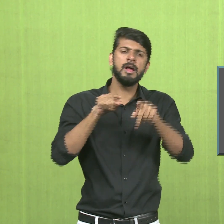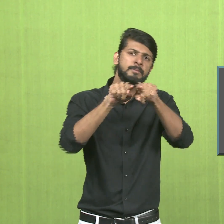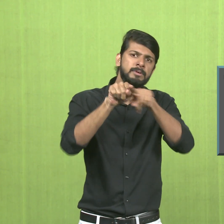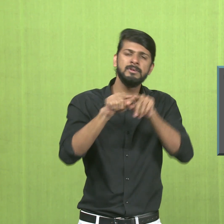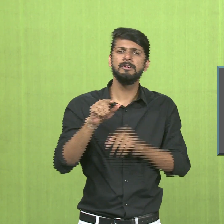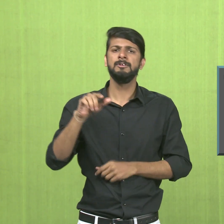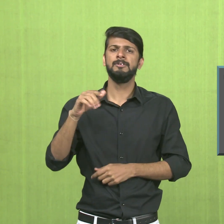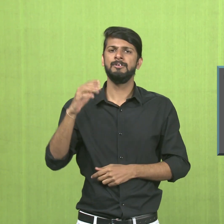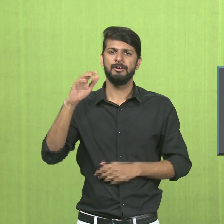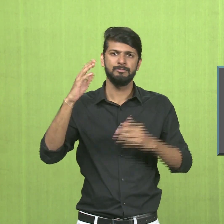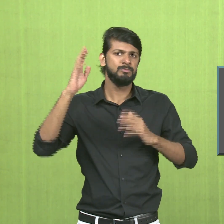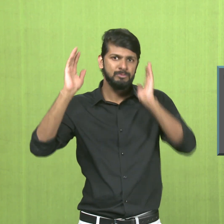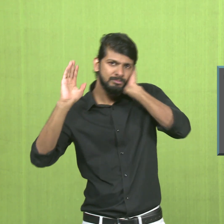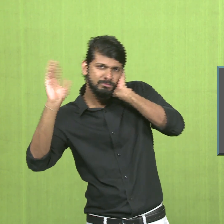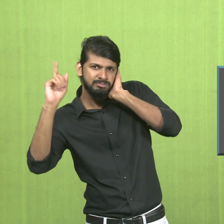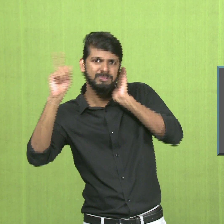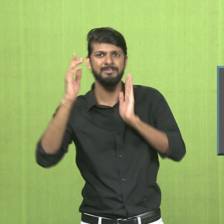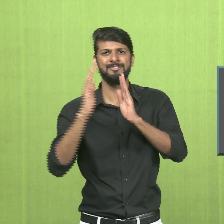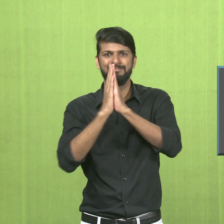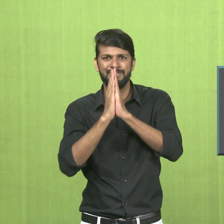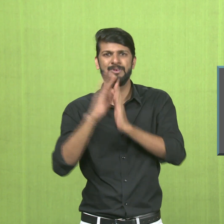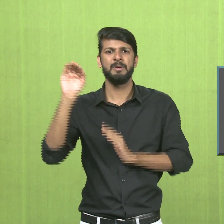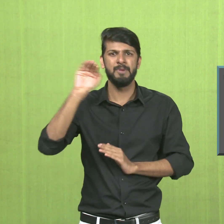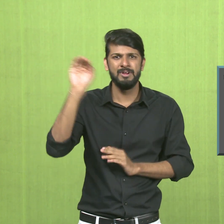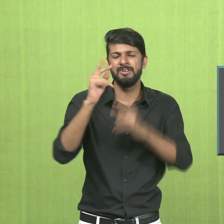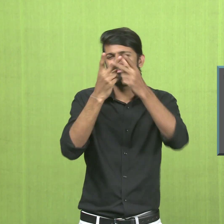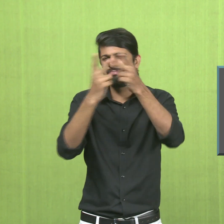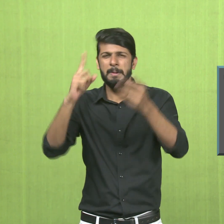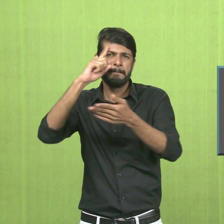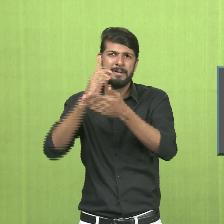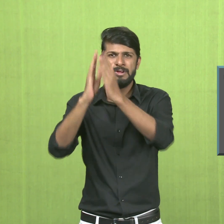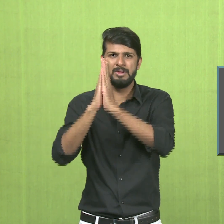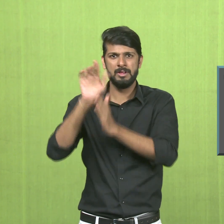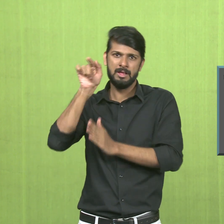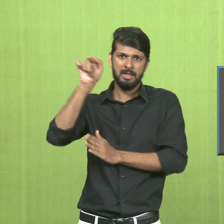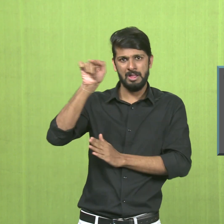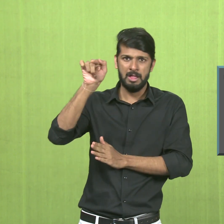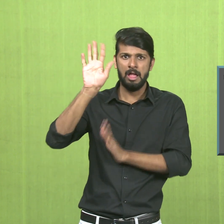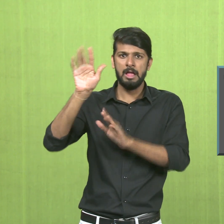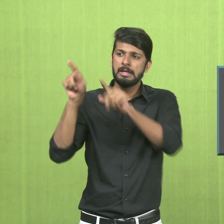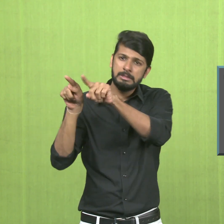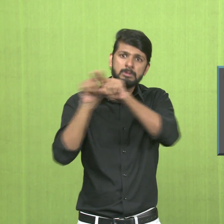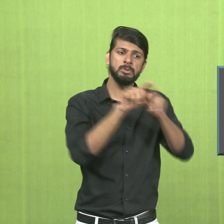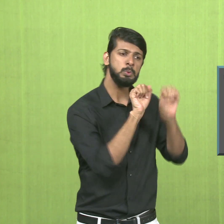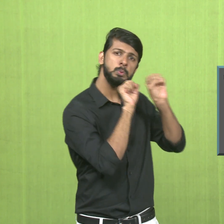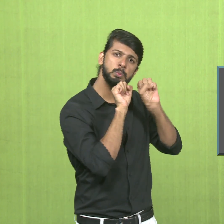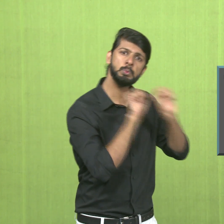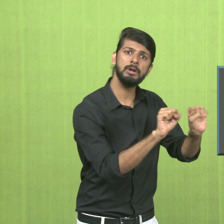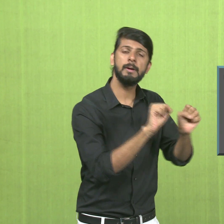and local beliefs. So, Hindu mythology were all the gods and the stories related to